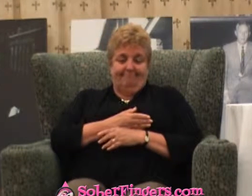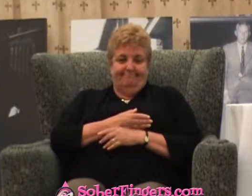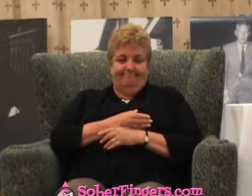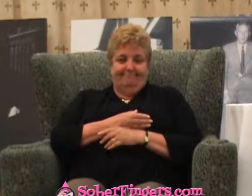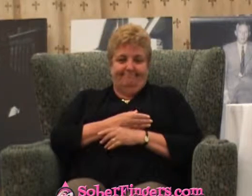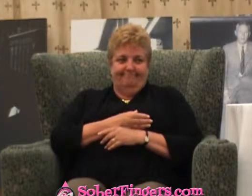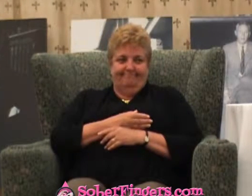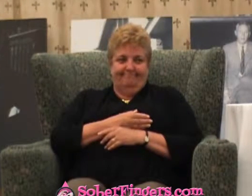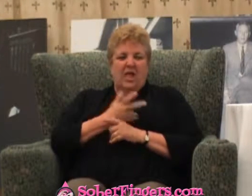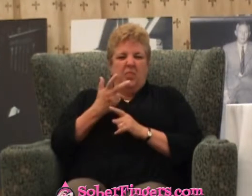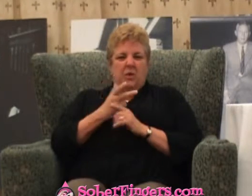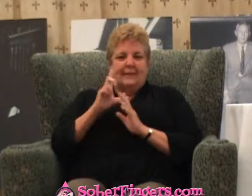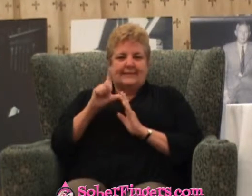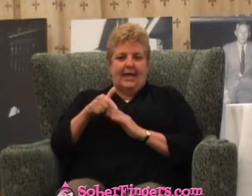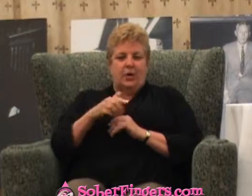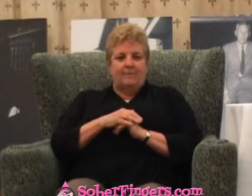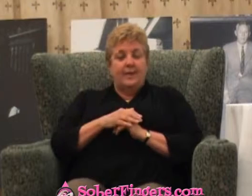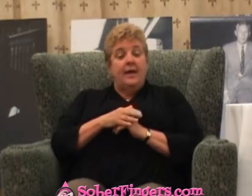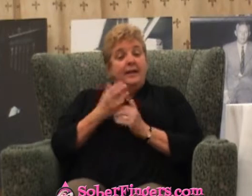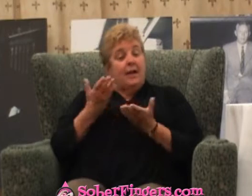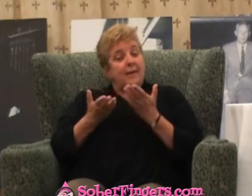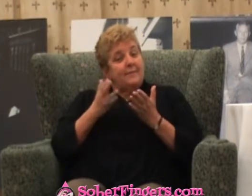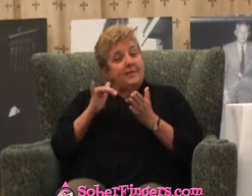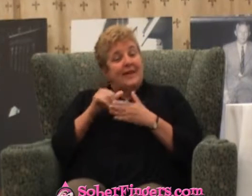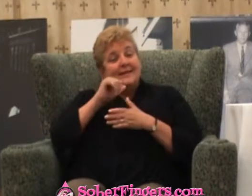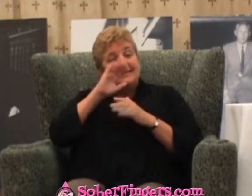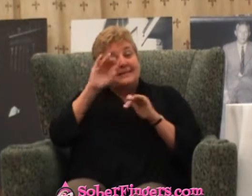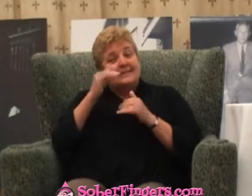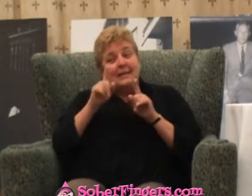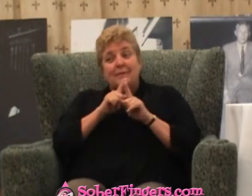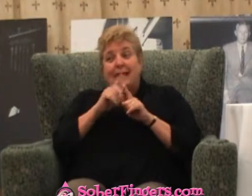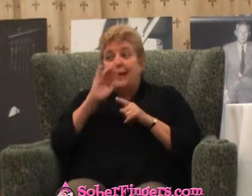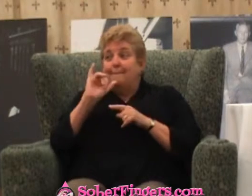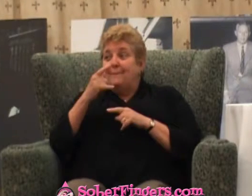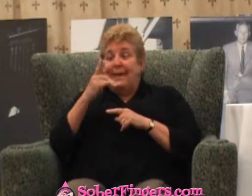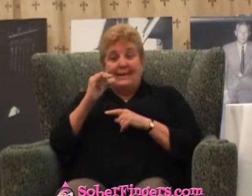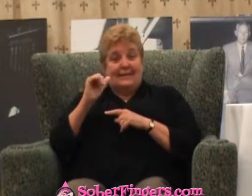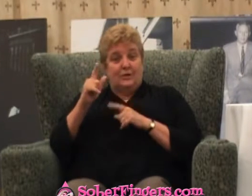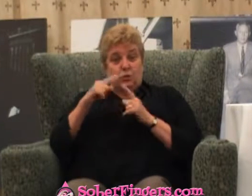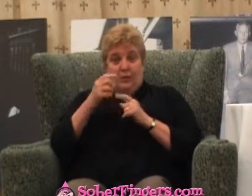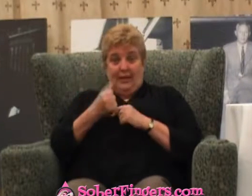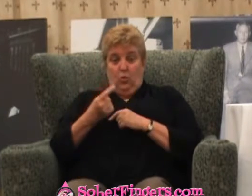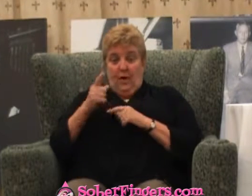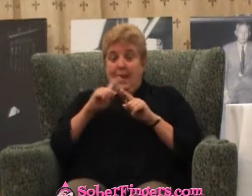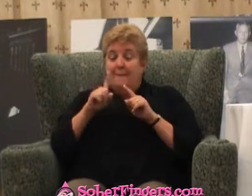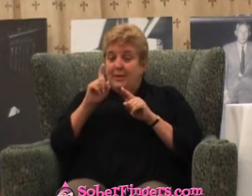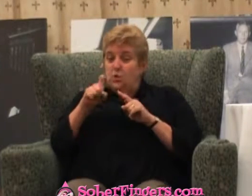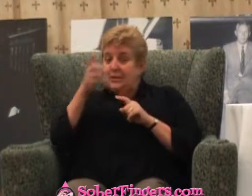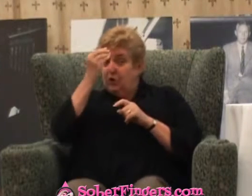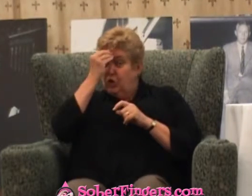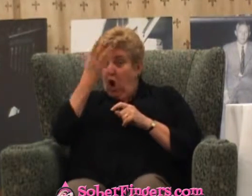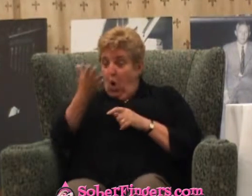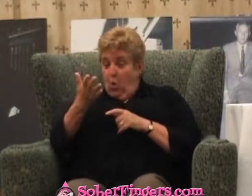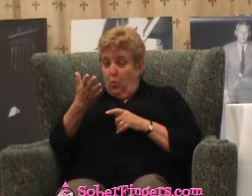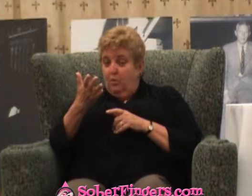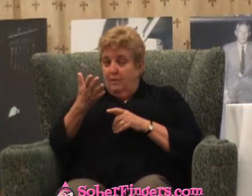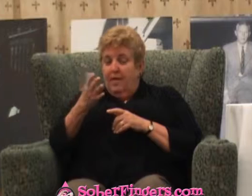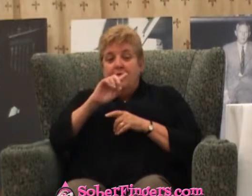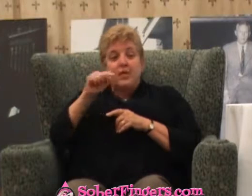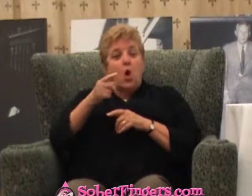Now, I know that may not seem like a real big deal to anybody, but I need to let you know that when I was drinking, the only relationship I had